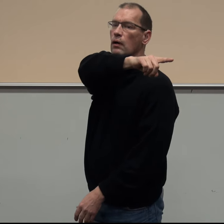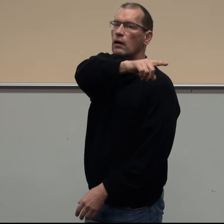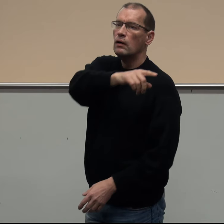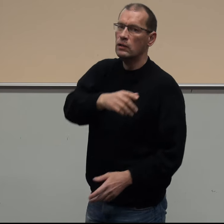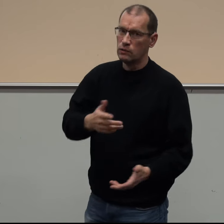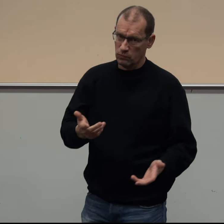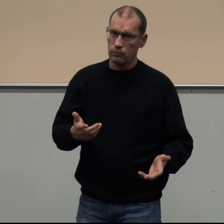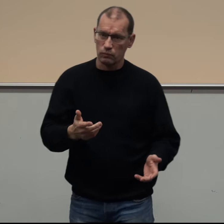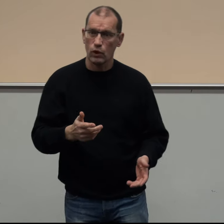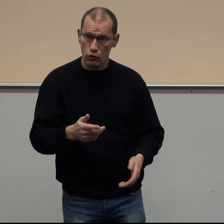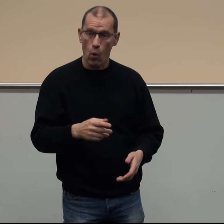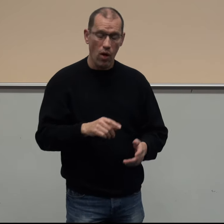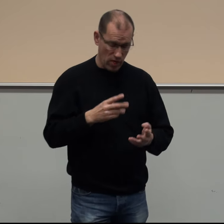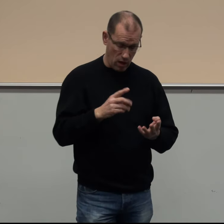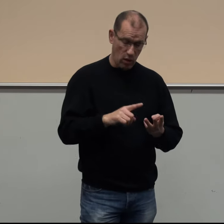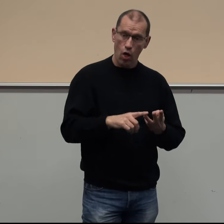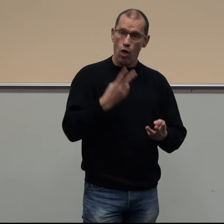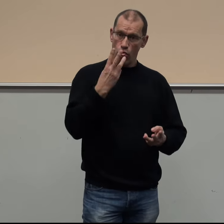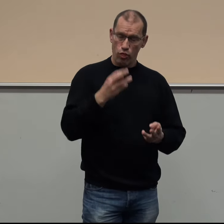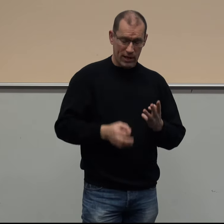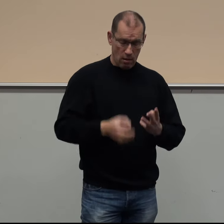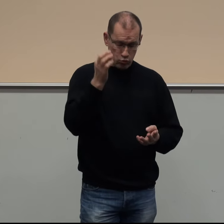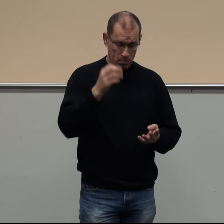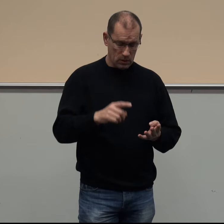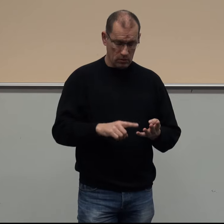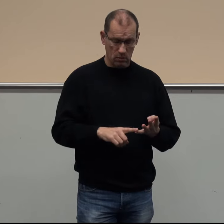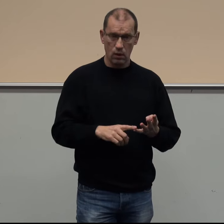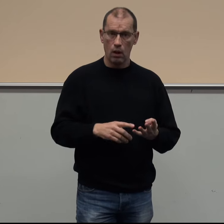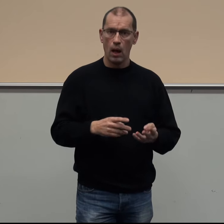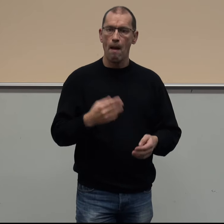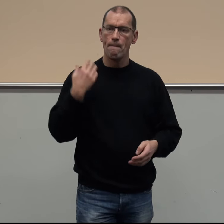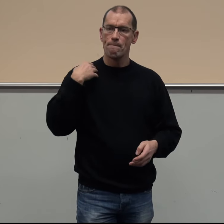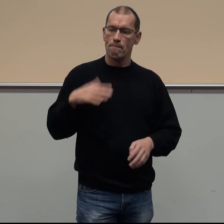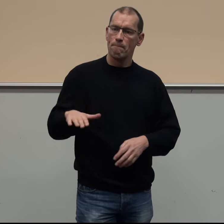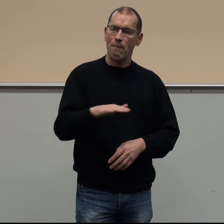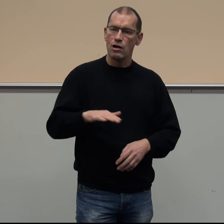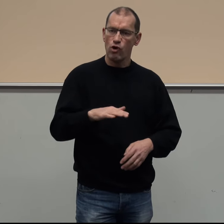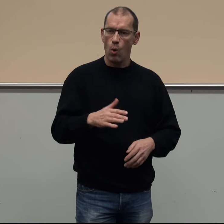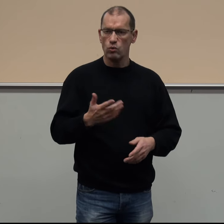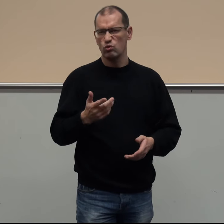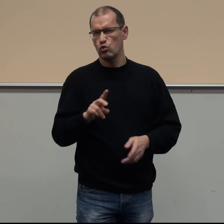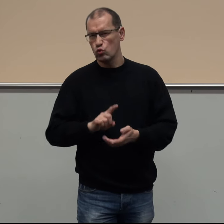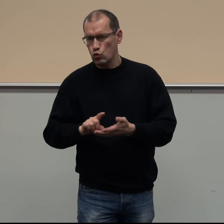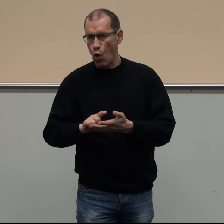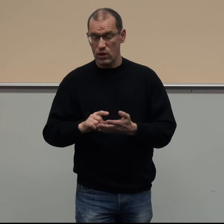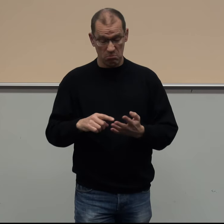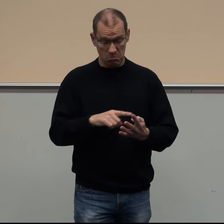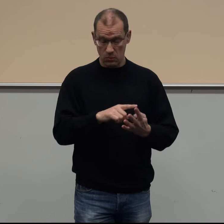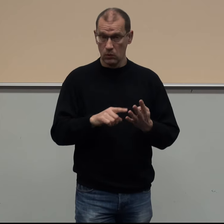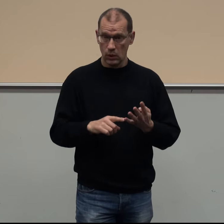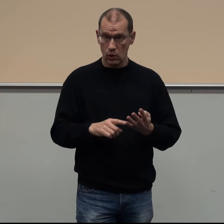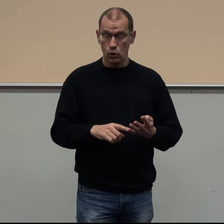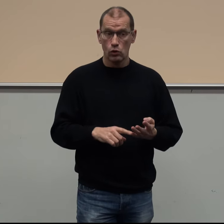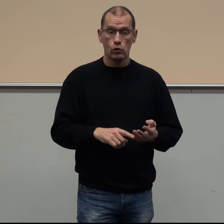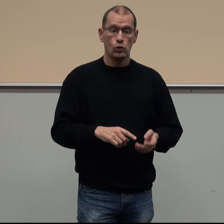you know, often there isn't an awareness about matching the seats to where the signing is happening. So with those three improvements, you know,